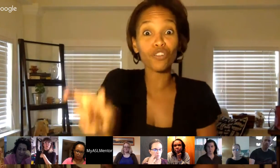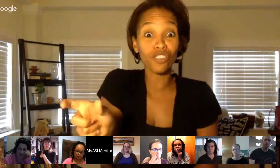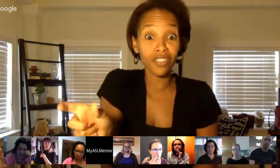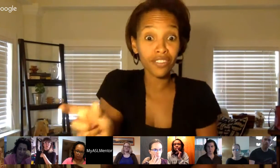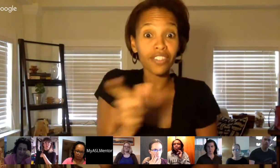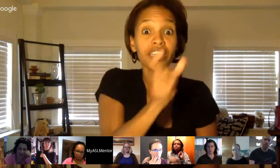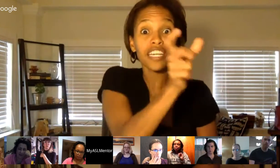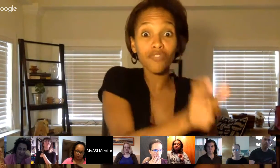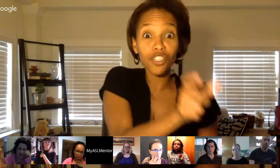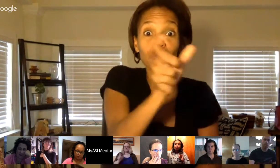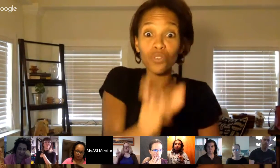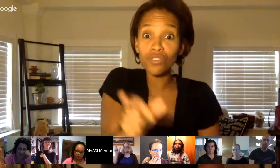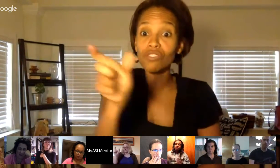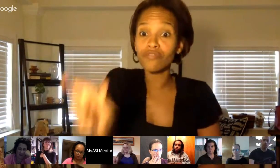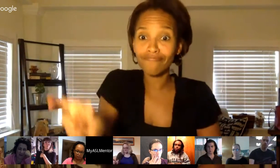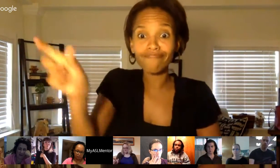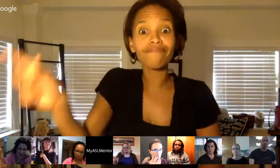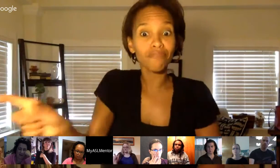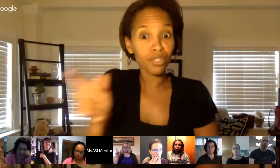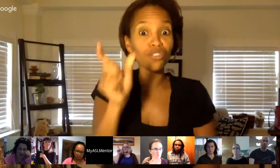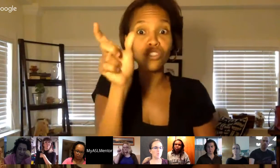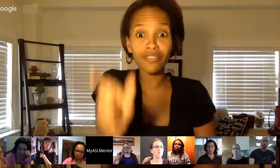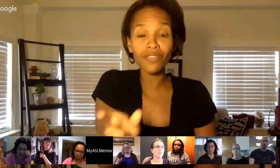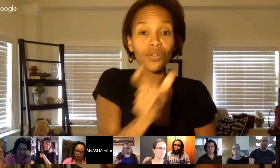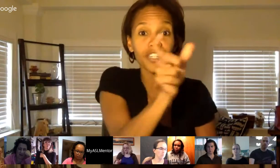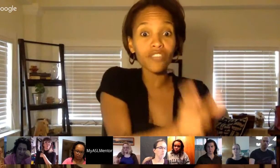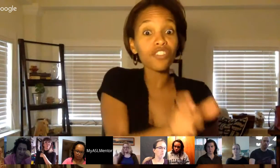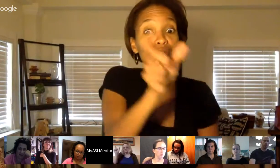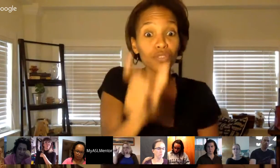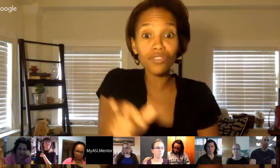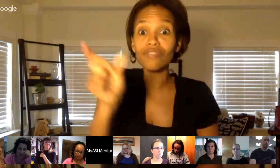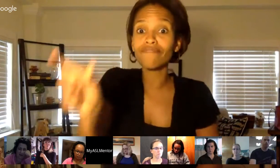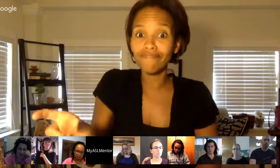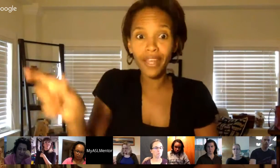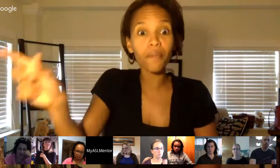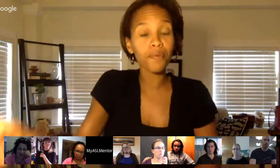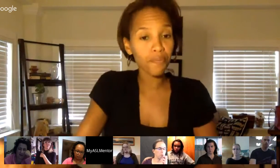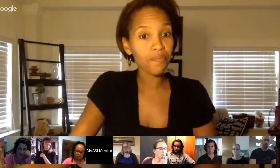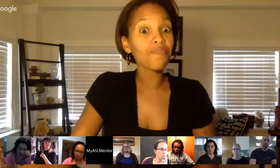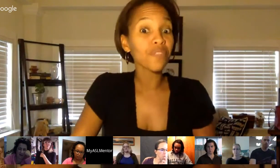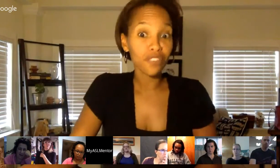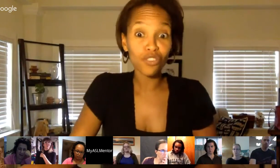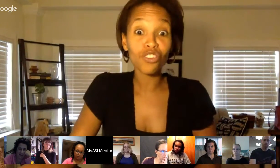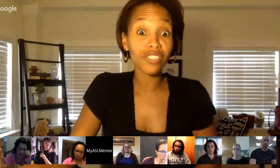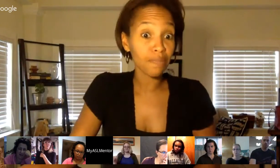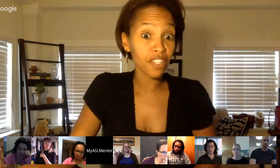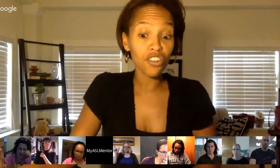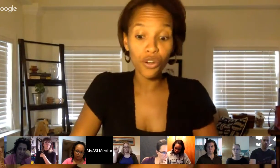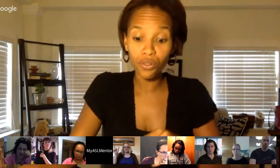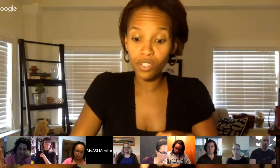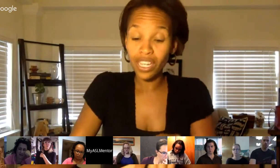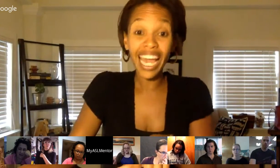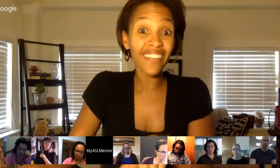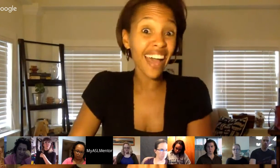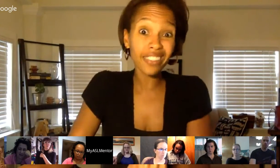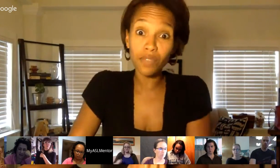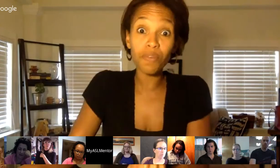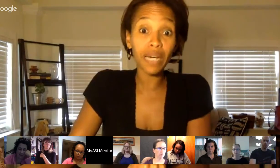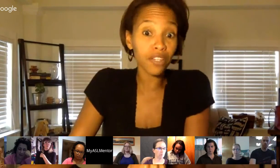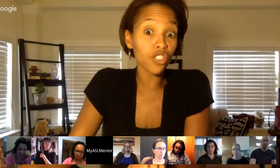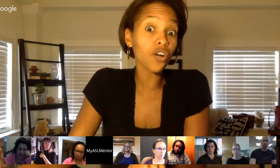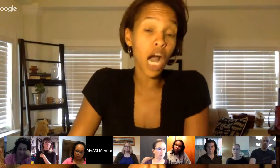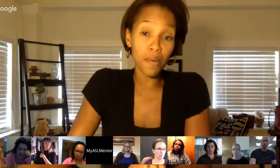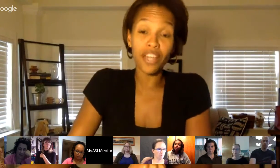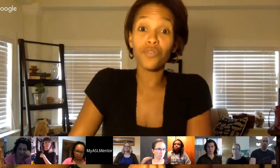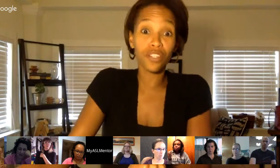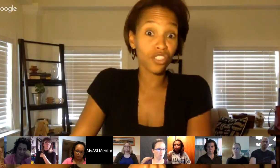for person, individuals, person or individuals. Yep. So just something to note. And that's